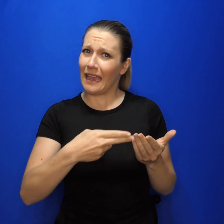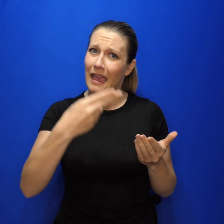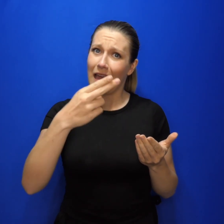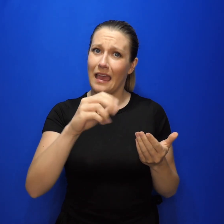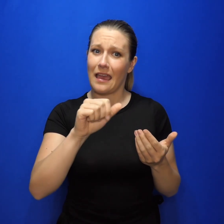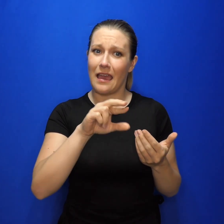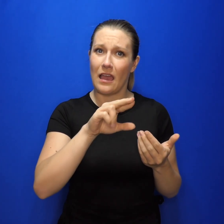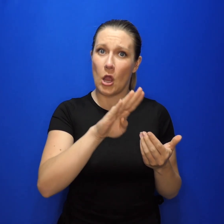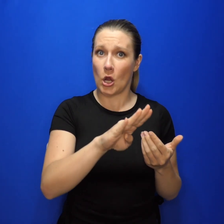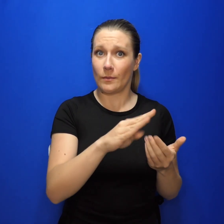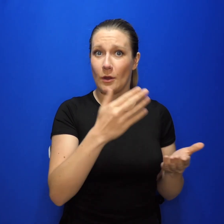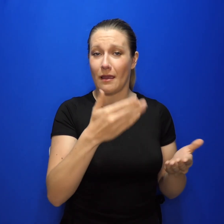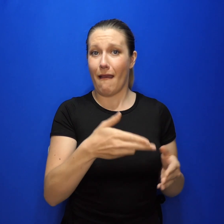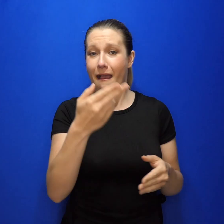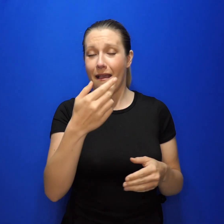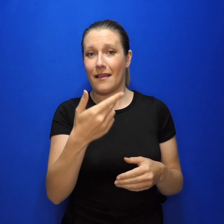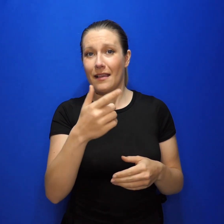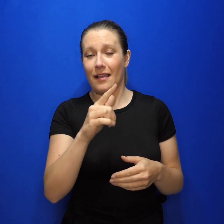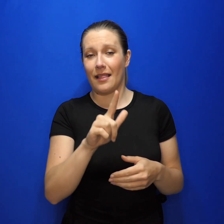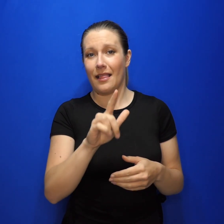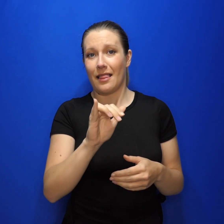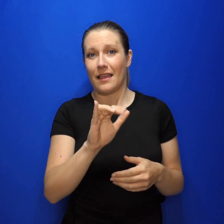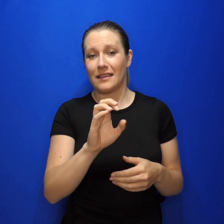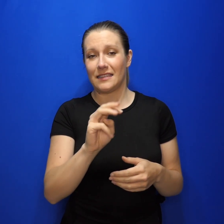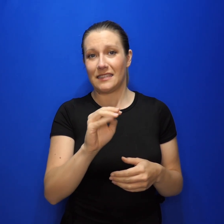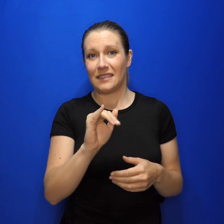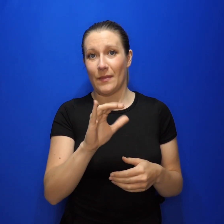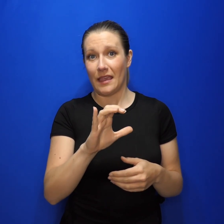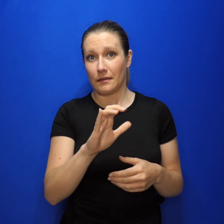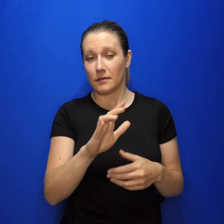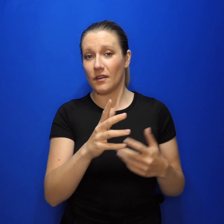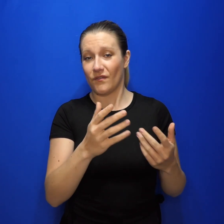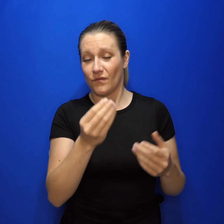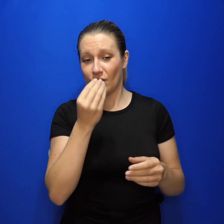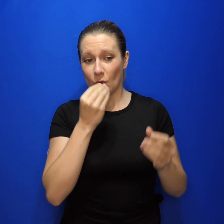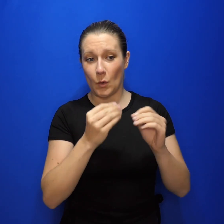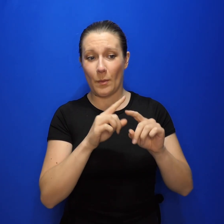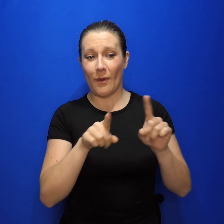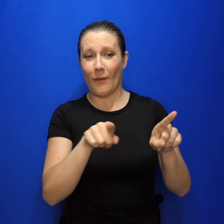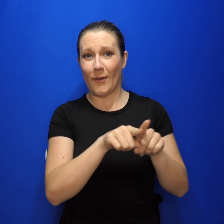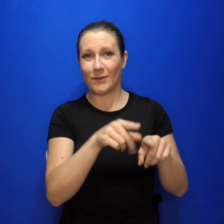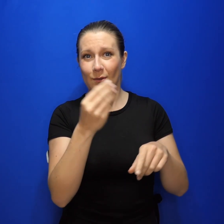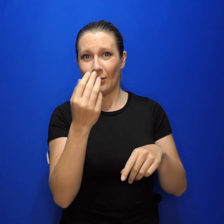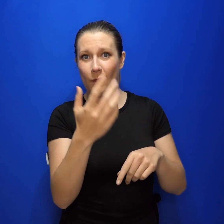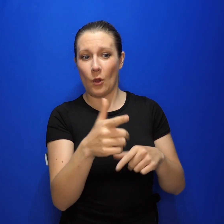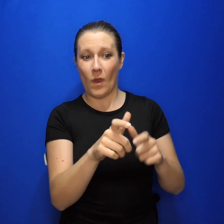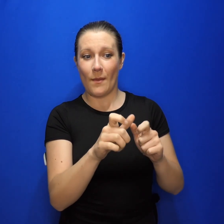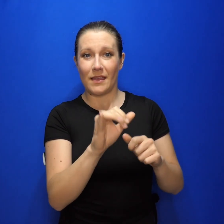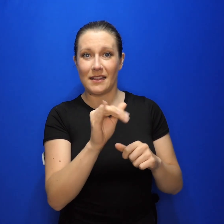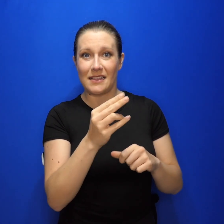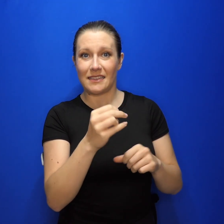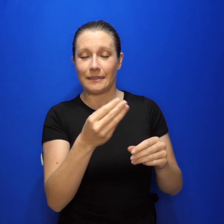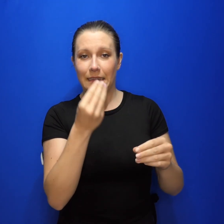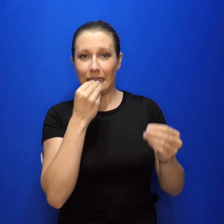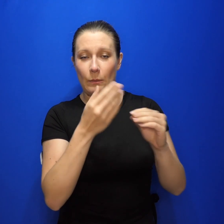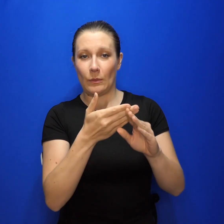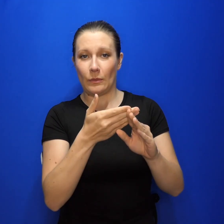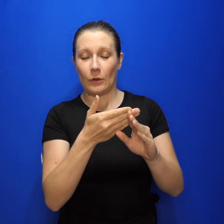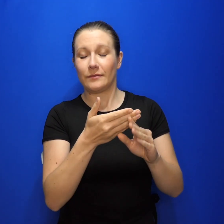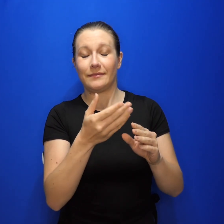carb or very high glycemic types of foods, but you're also told rapid insulin, just take it before you start eating. as you just